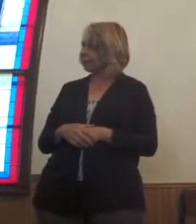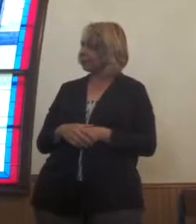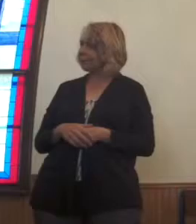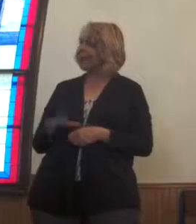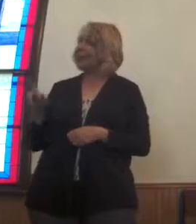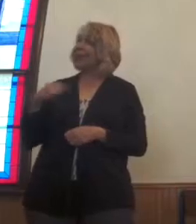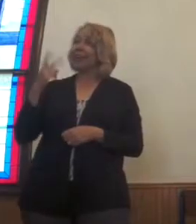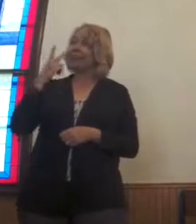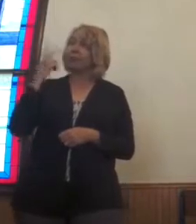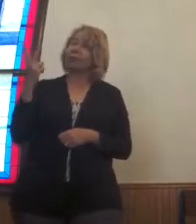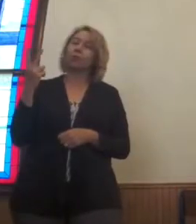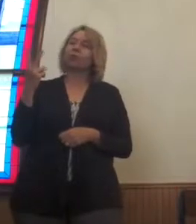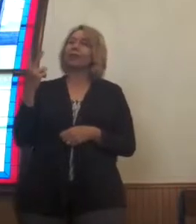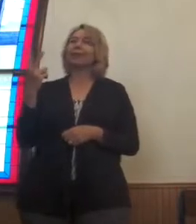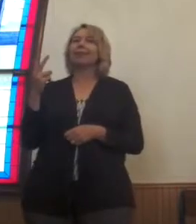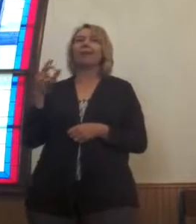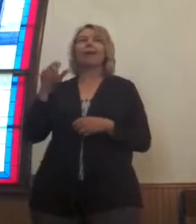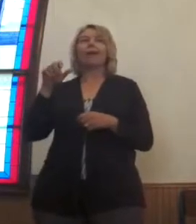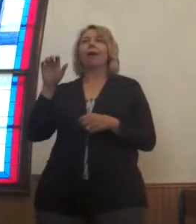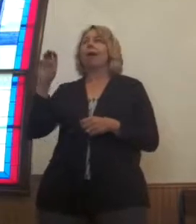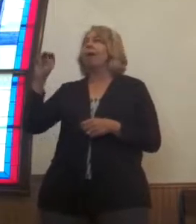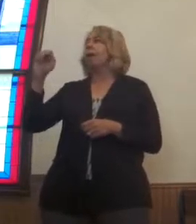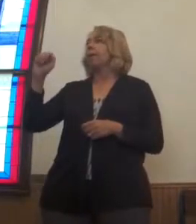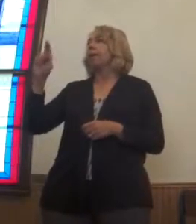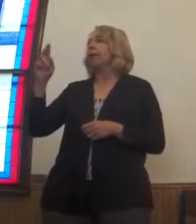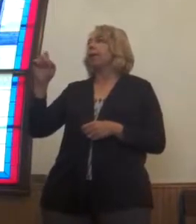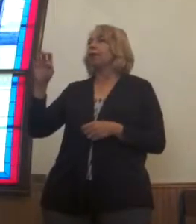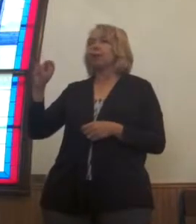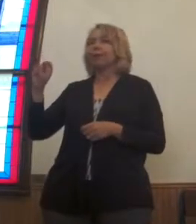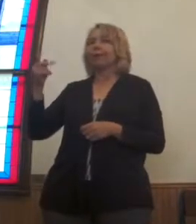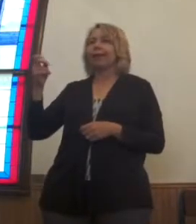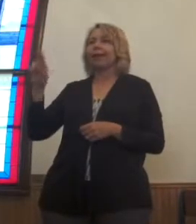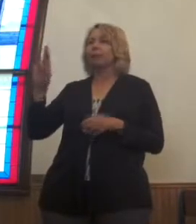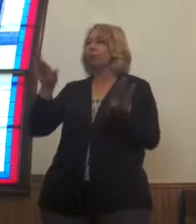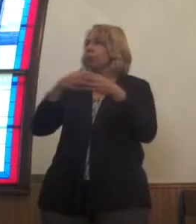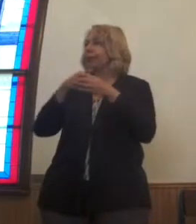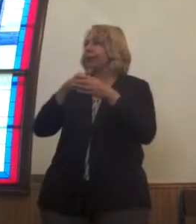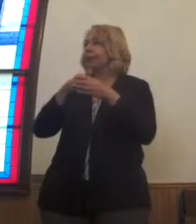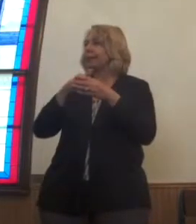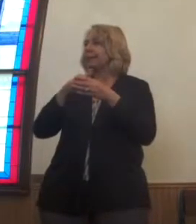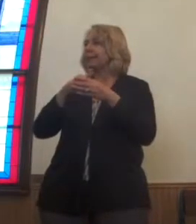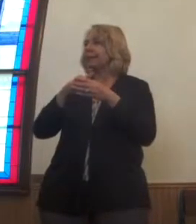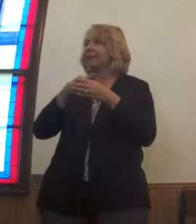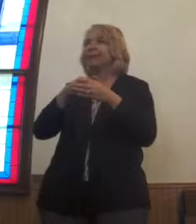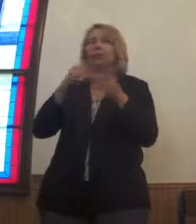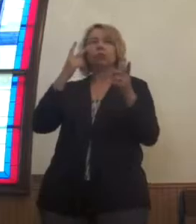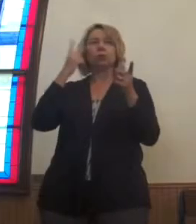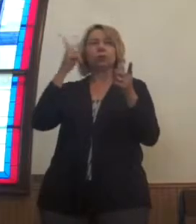watched My Big Fat Greek Wedding and My Big Fat Greek Wedding 2, how they always